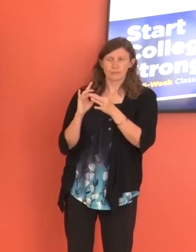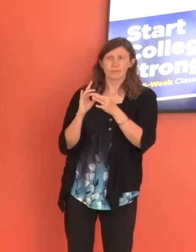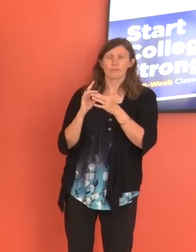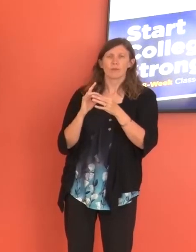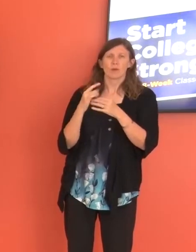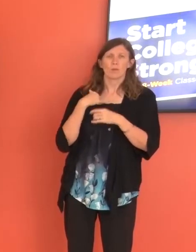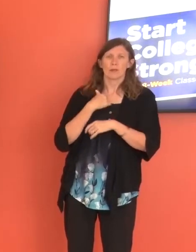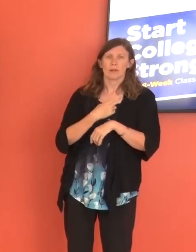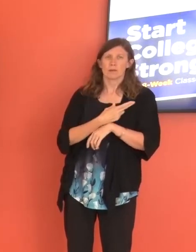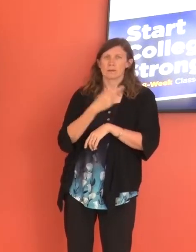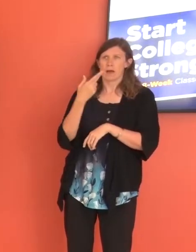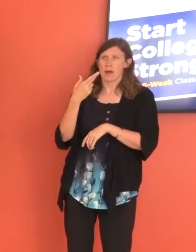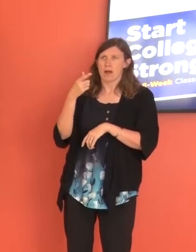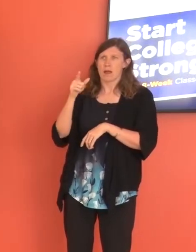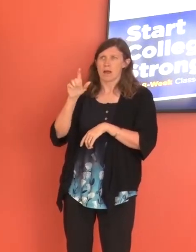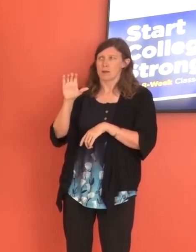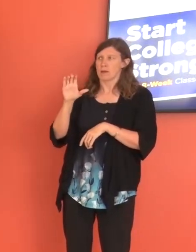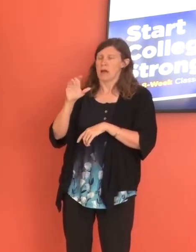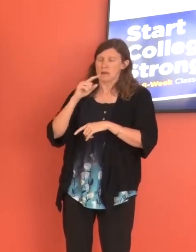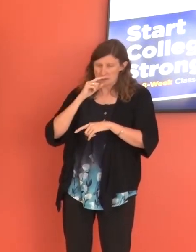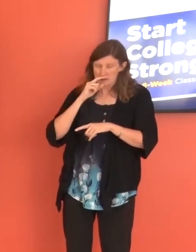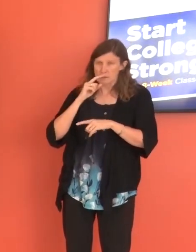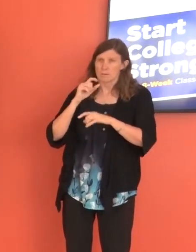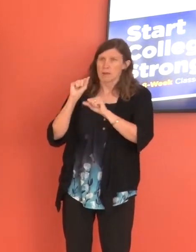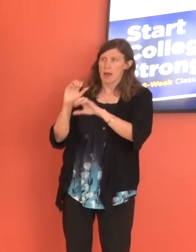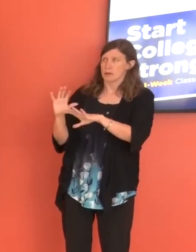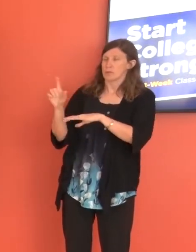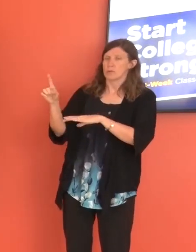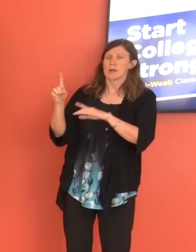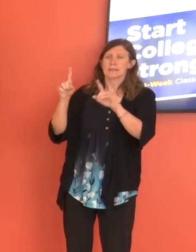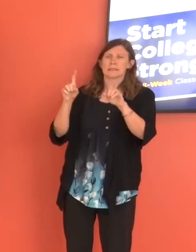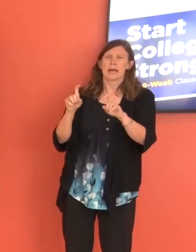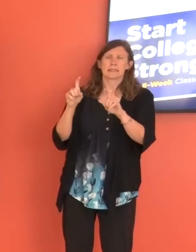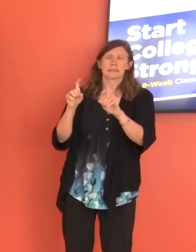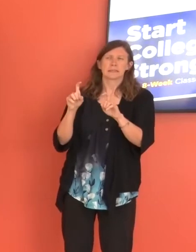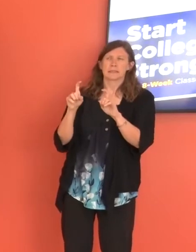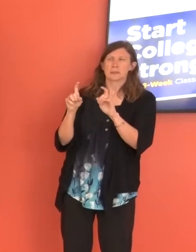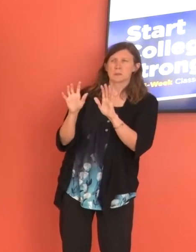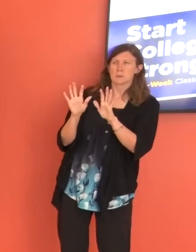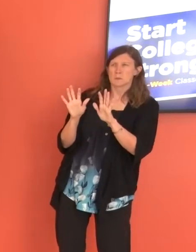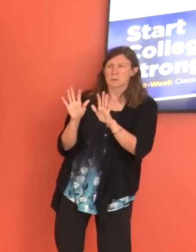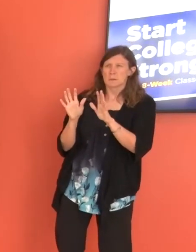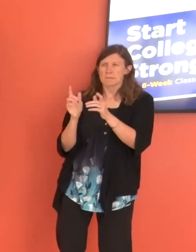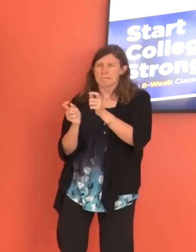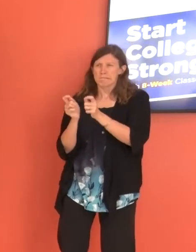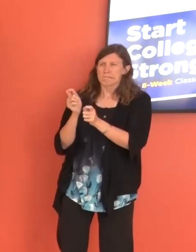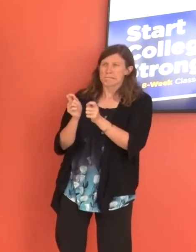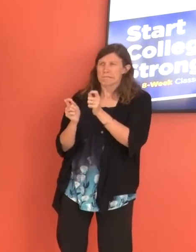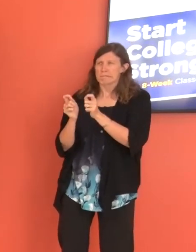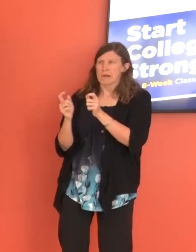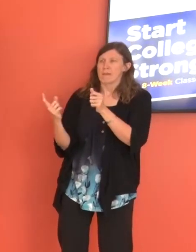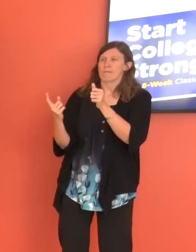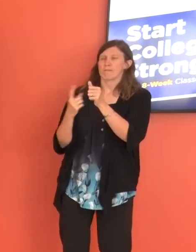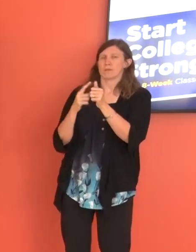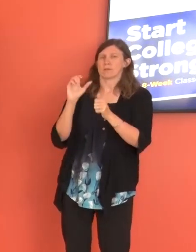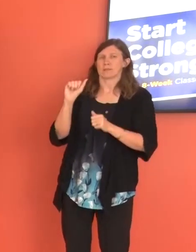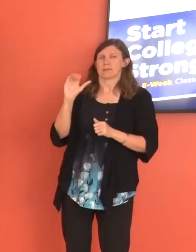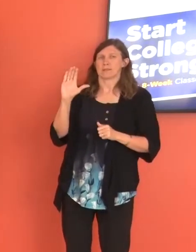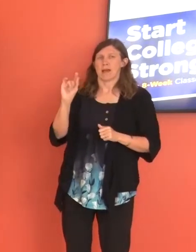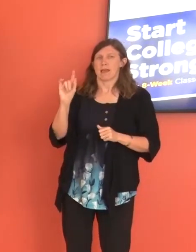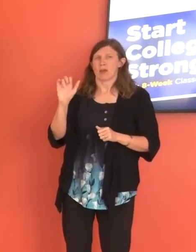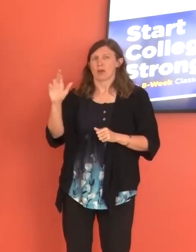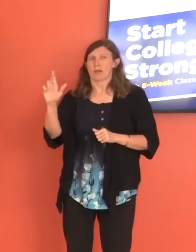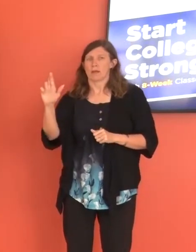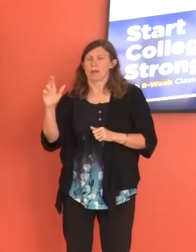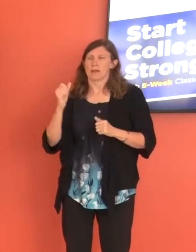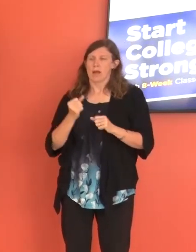used Highland as a test site, a prototype, and so that's where we had the first accelerator. But we've now